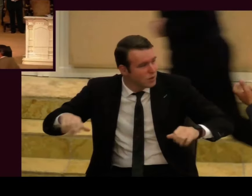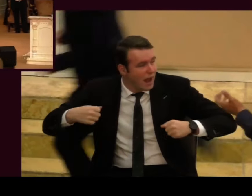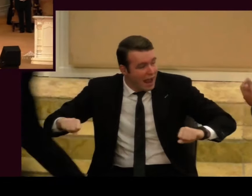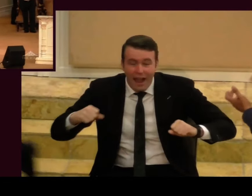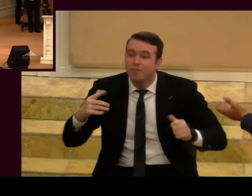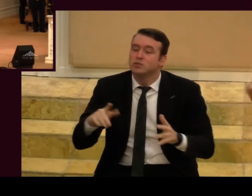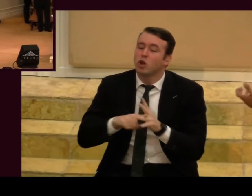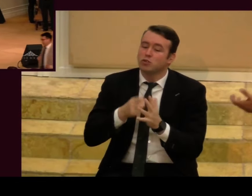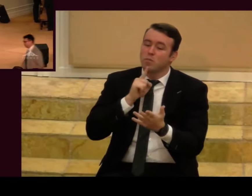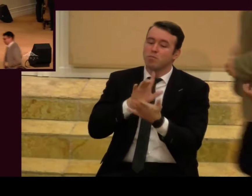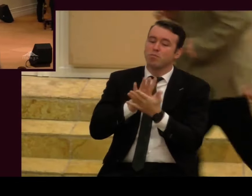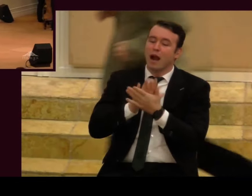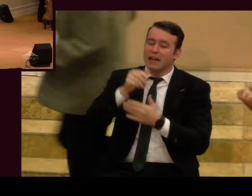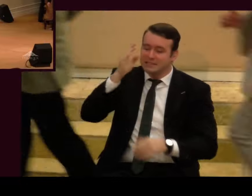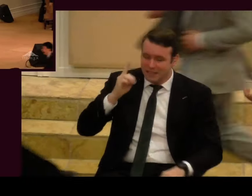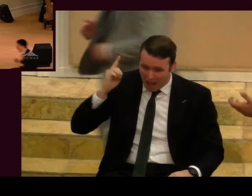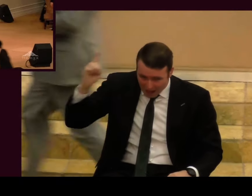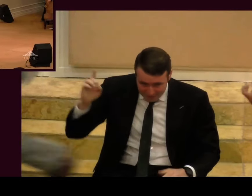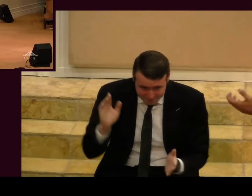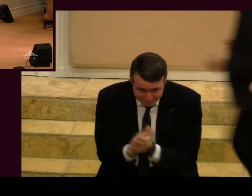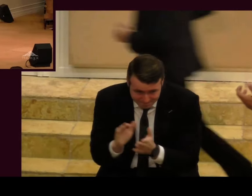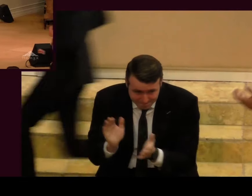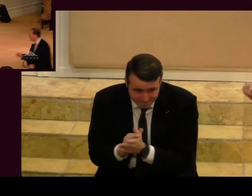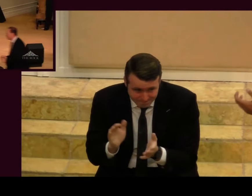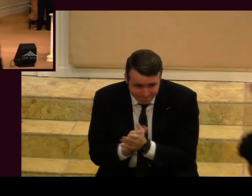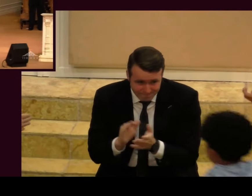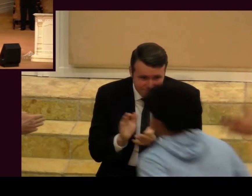break and begin to praise your God.